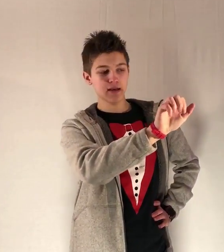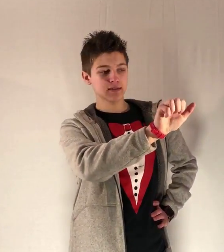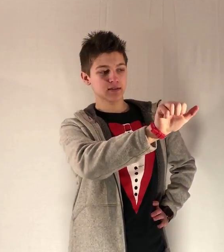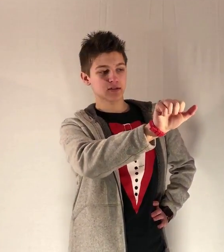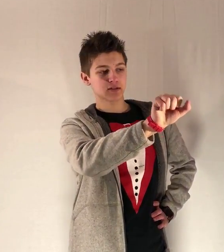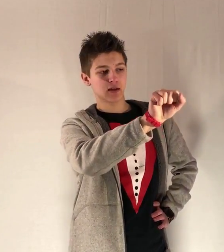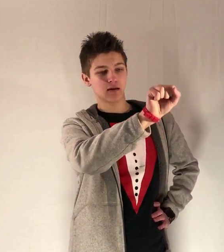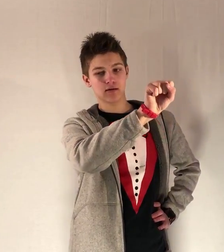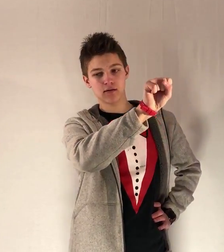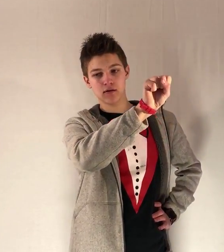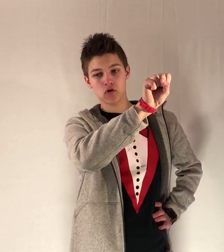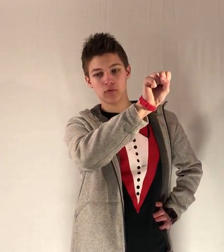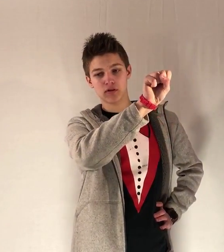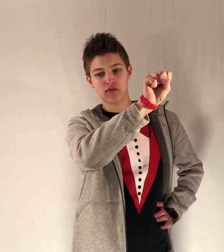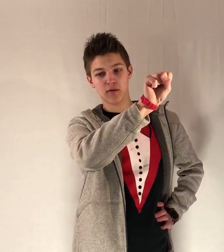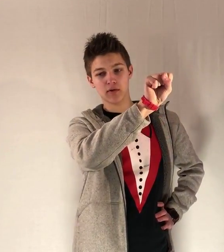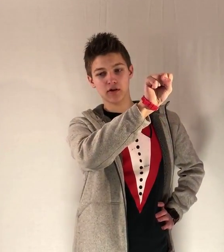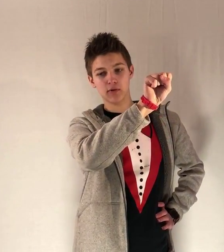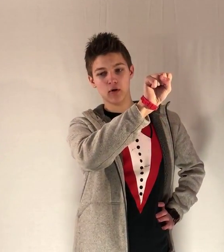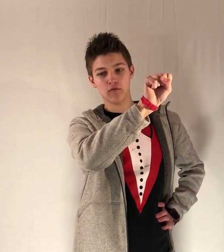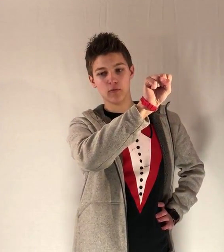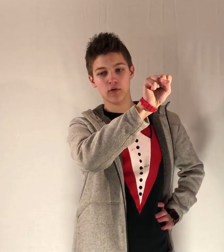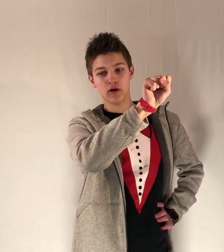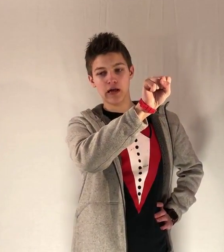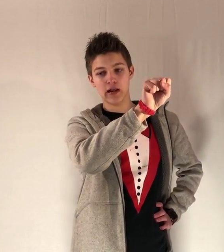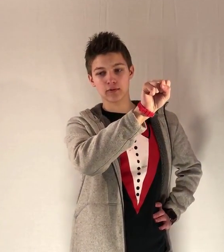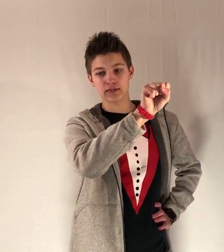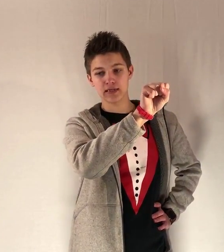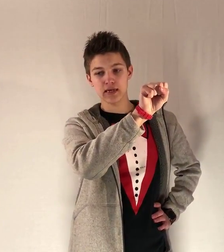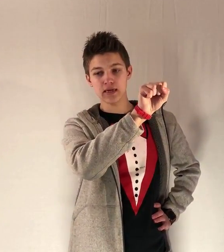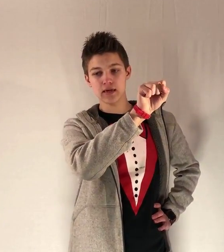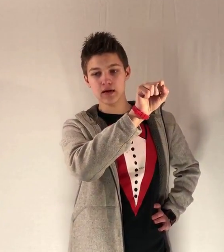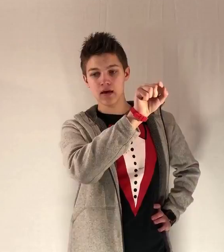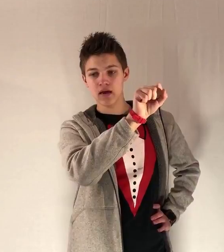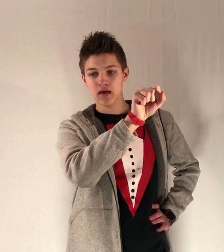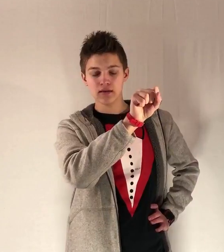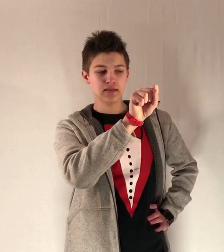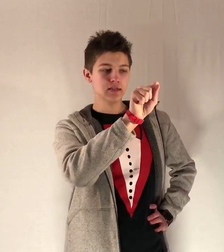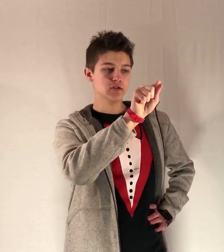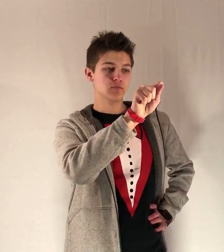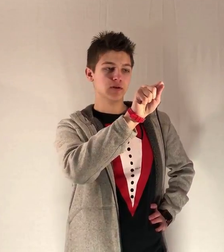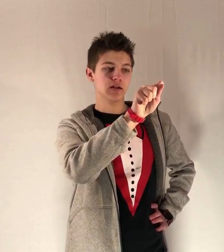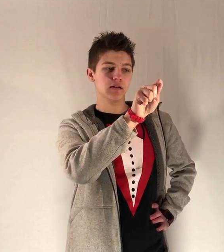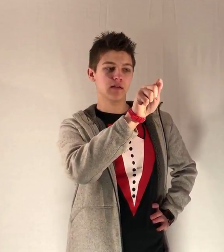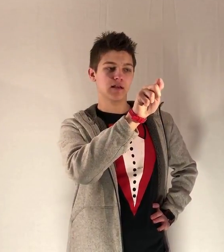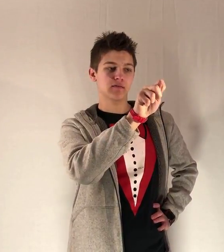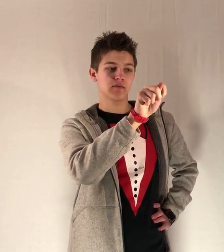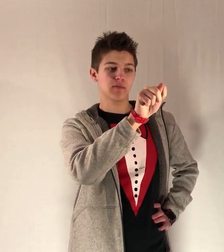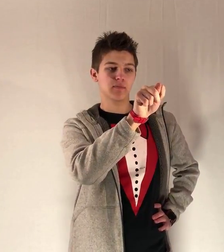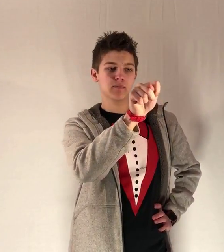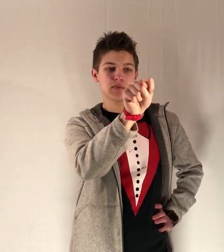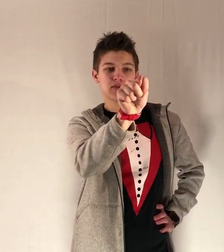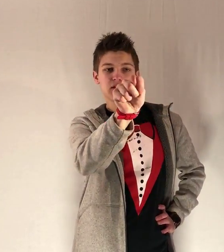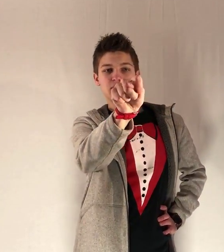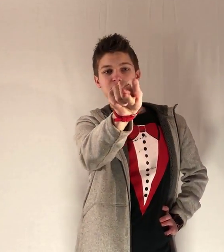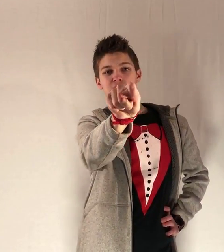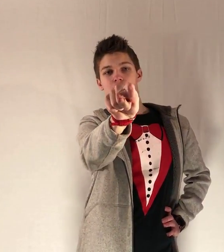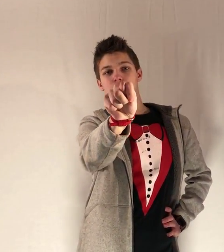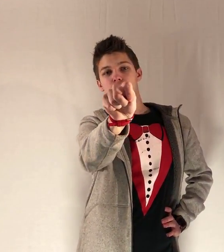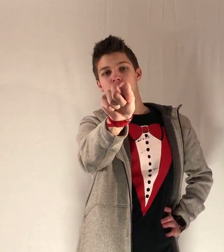is just you put the thumb a little bit over more. Now T is you put it the thumb right there in between your